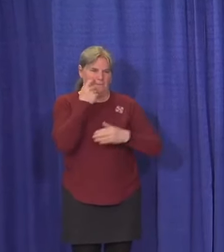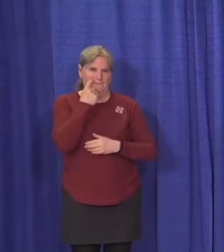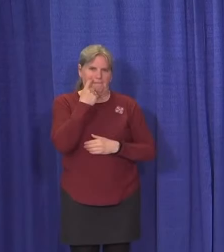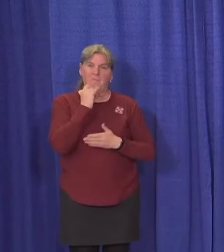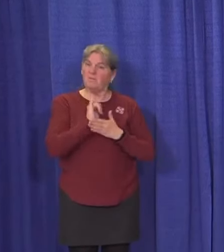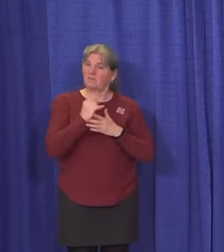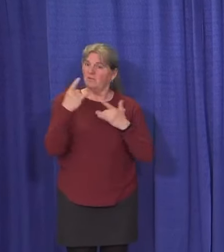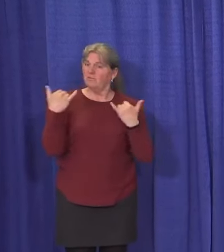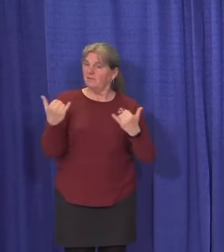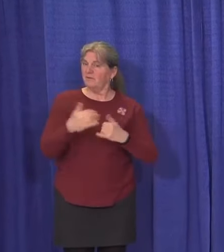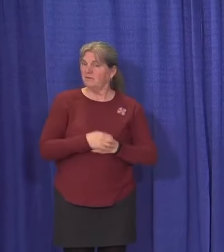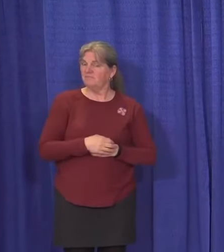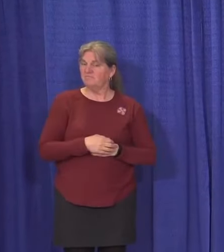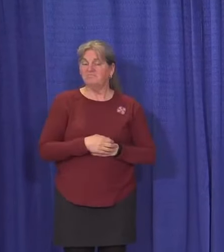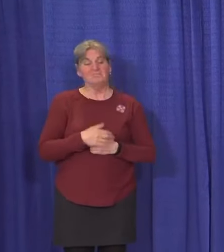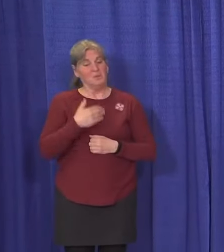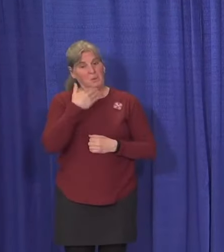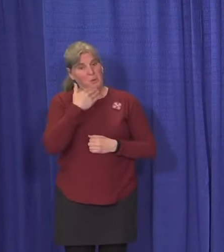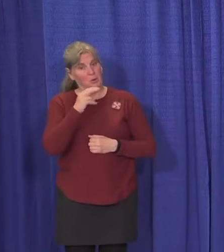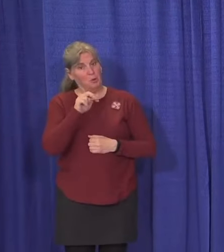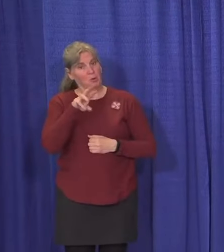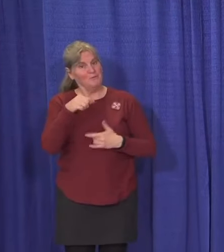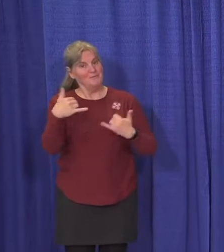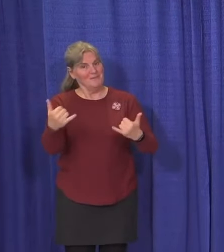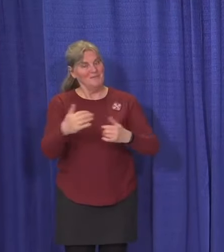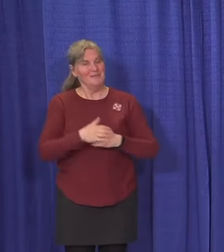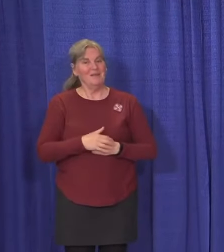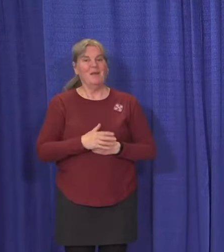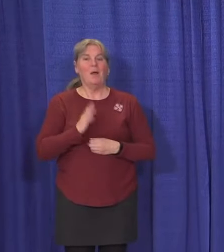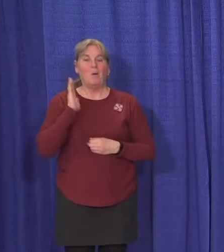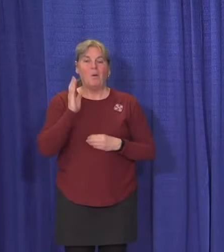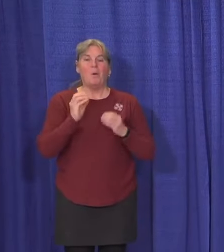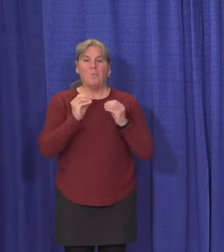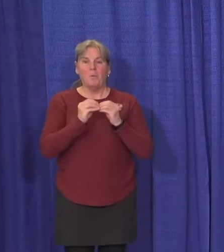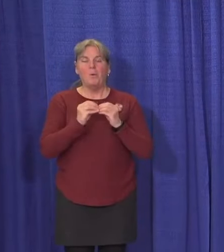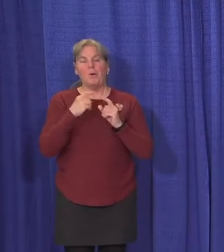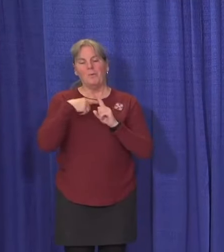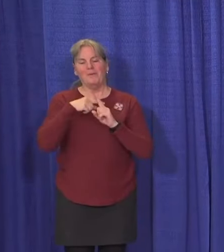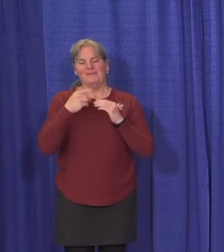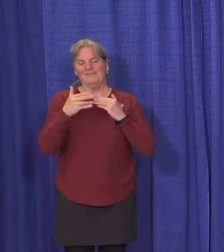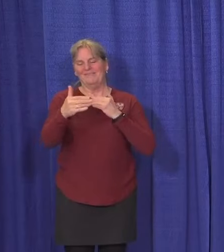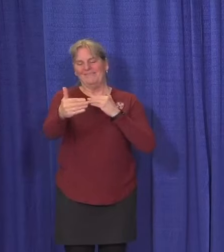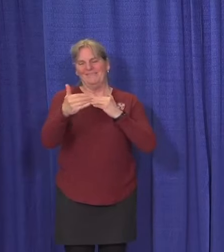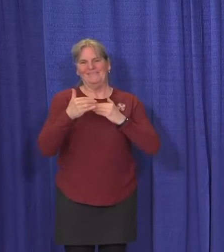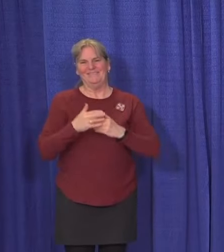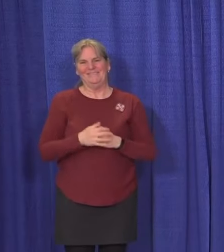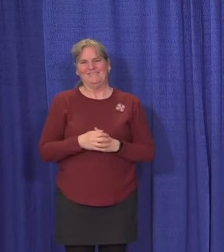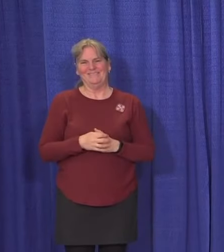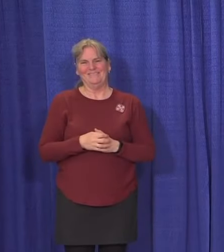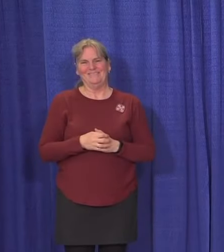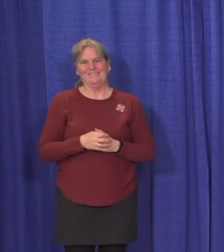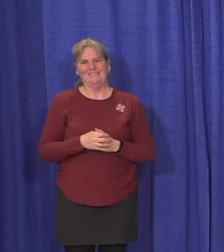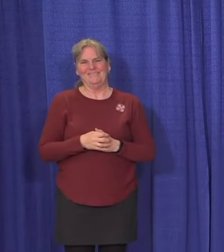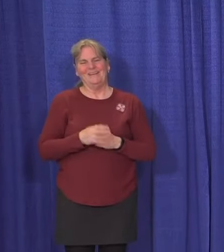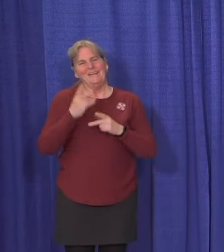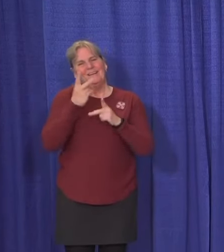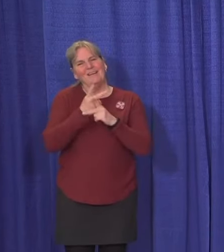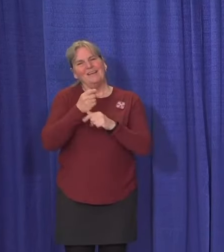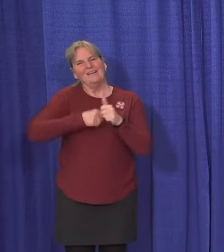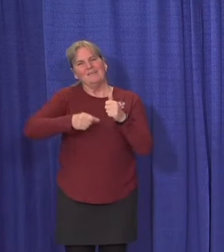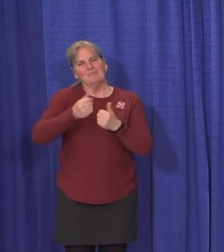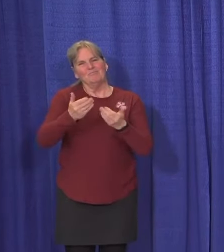We've had positive news today and more positive news to come in future updates. Please take care of each